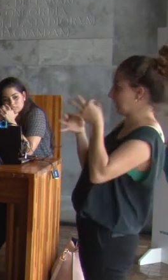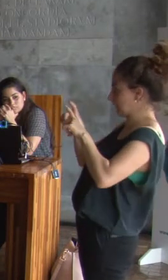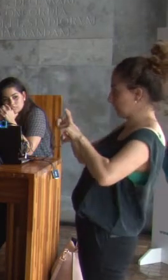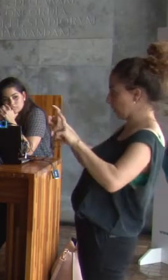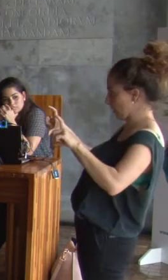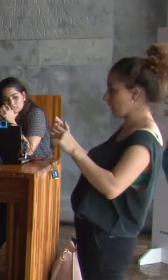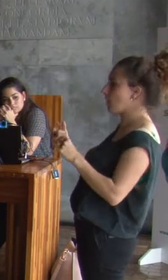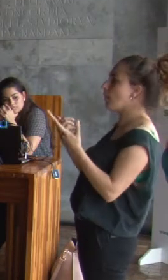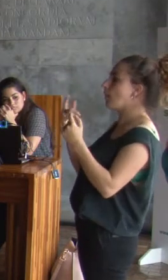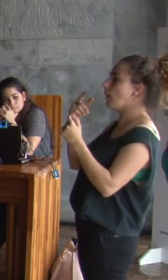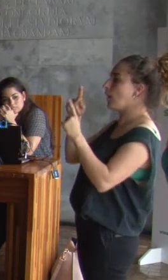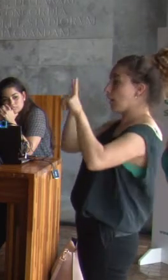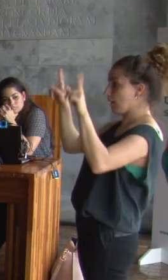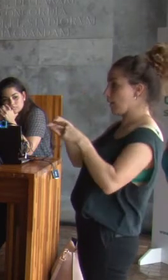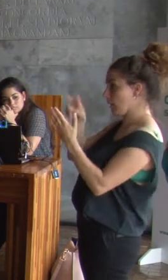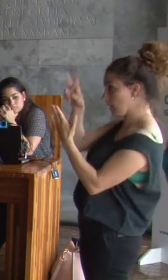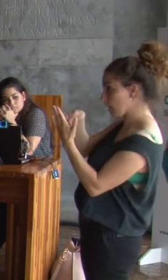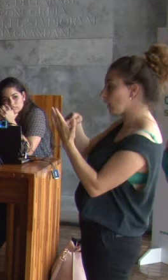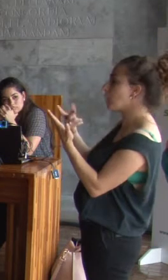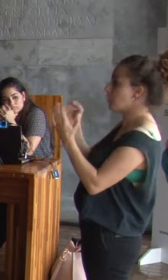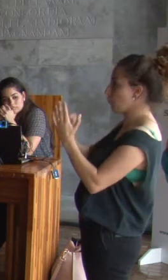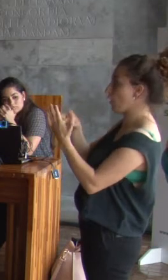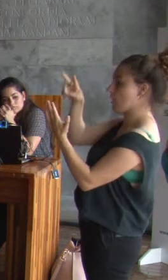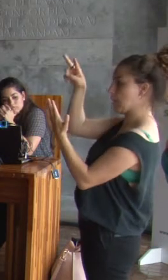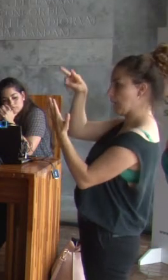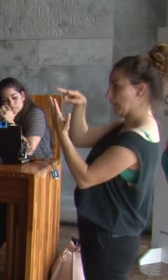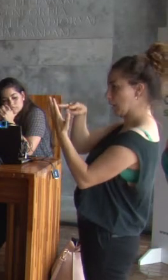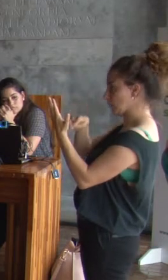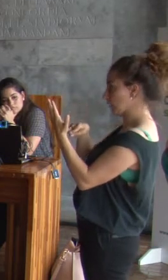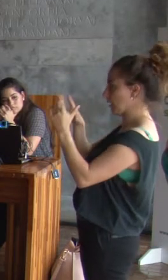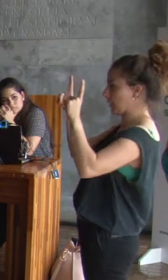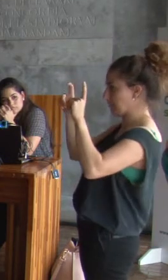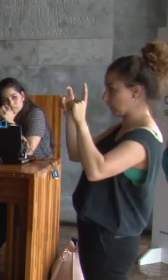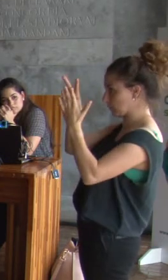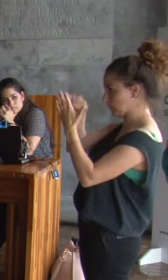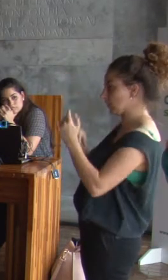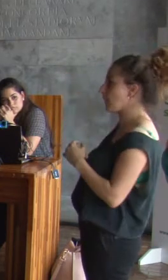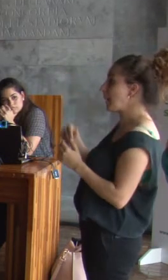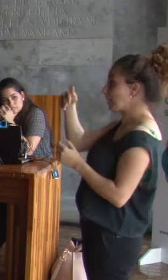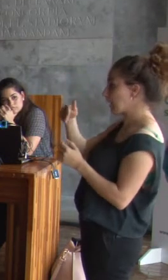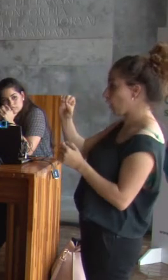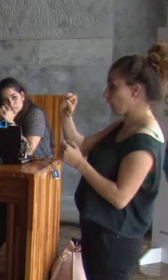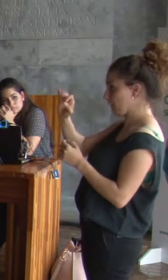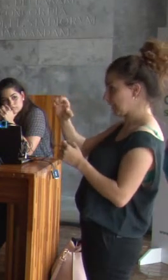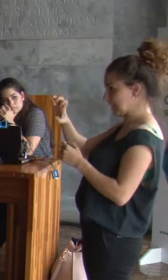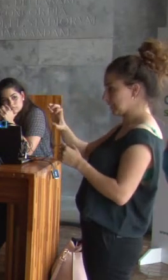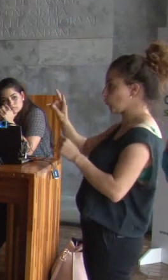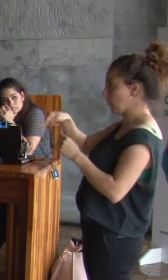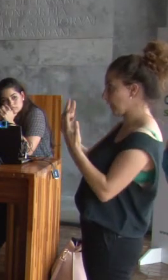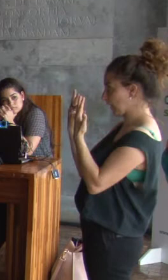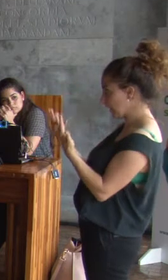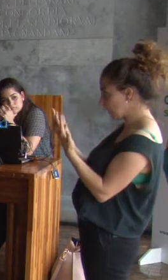screen readers will read over the title and the image. Microsoft Office 2010 and Acrobat